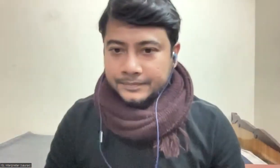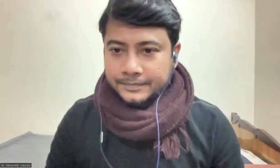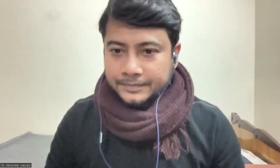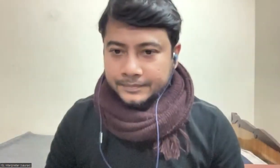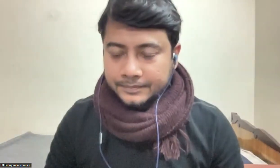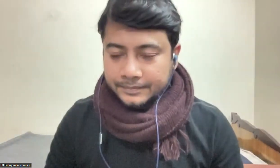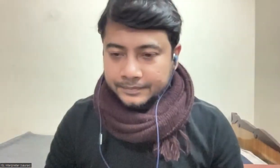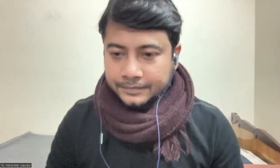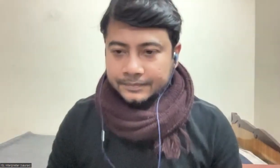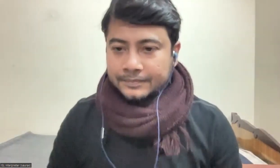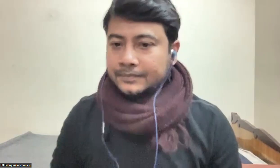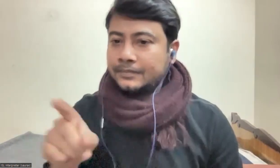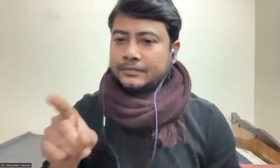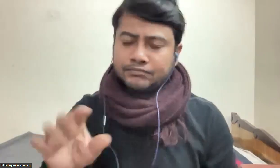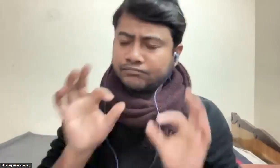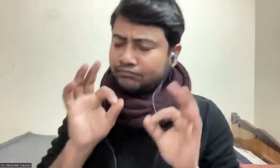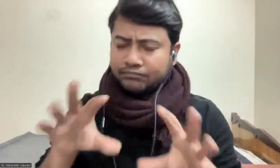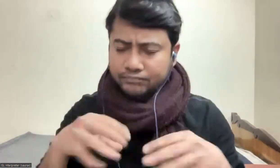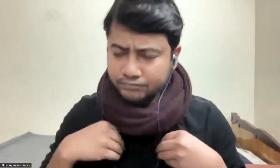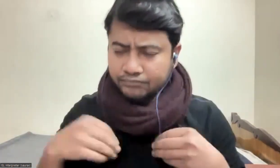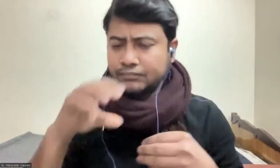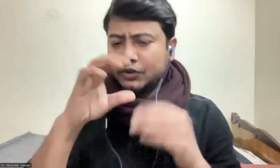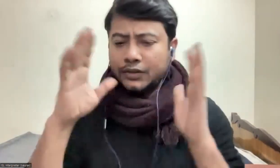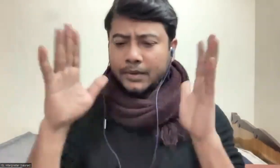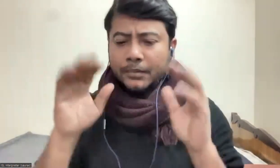You're kindly preaching the message of Lord Chaitanya